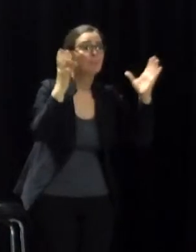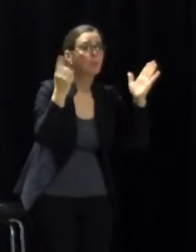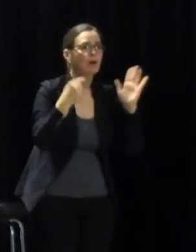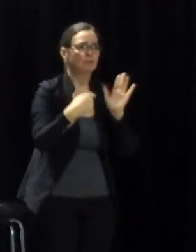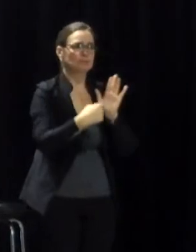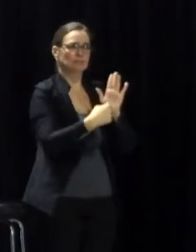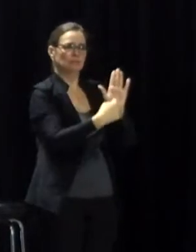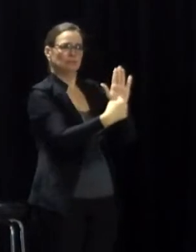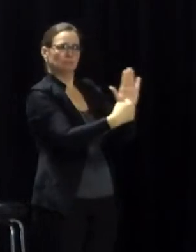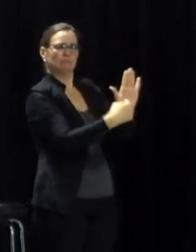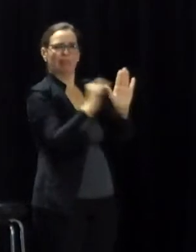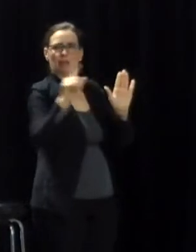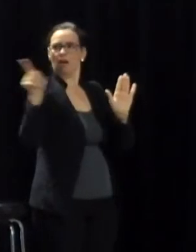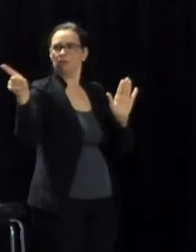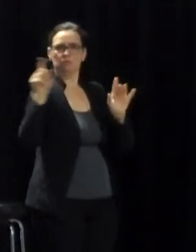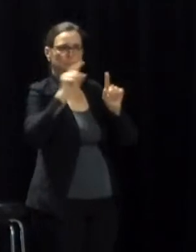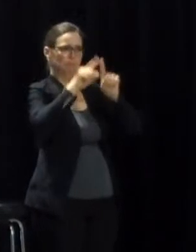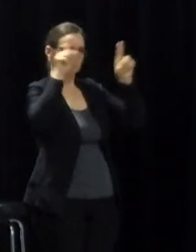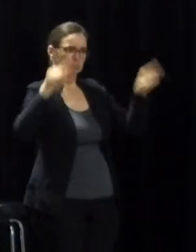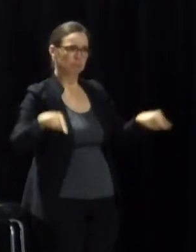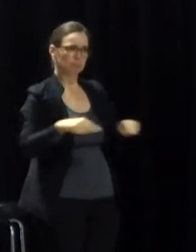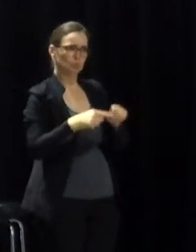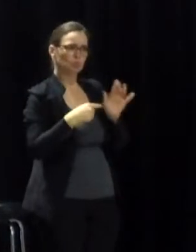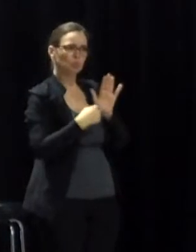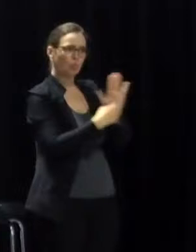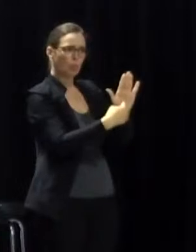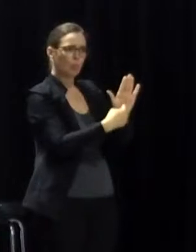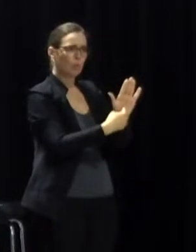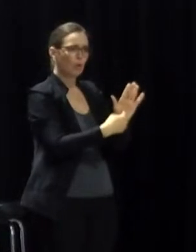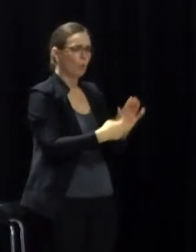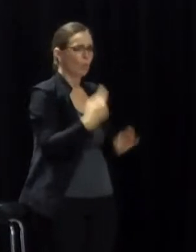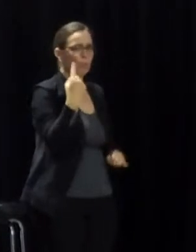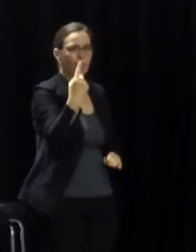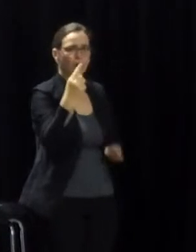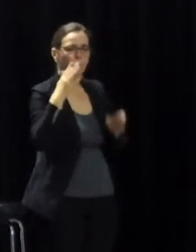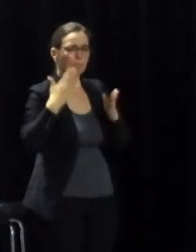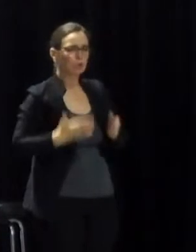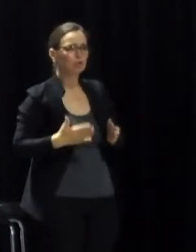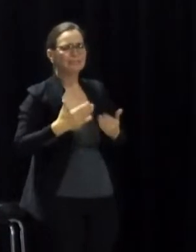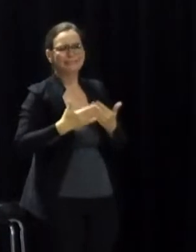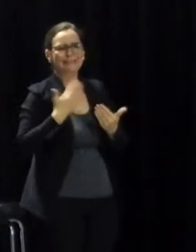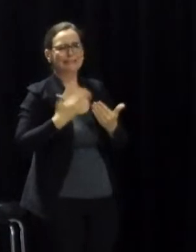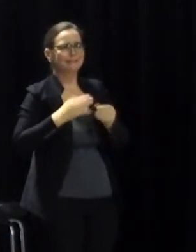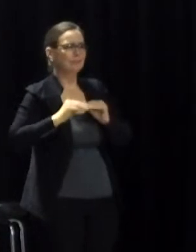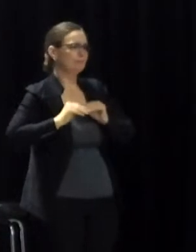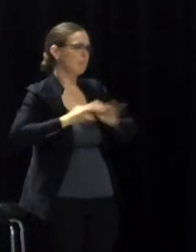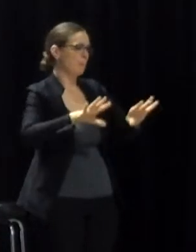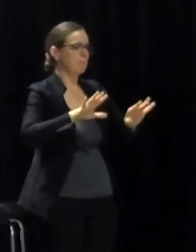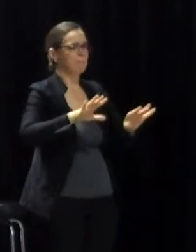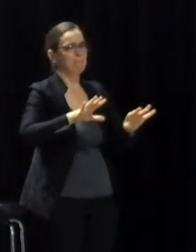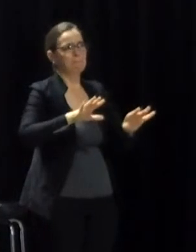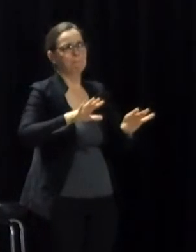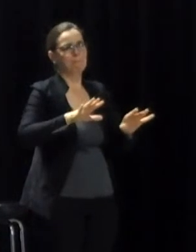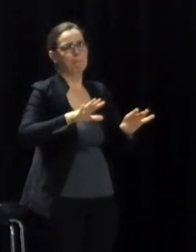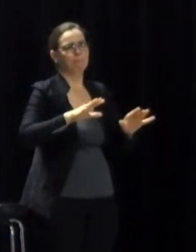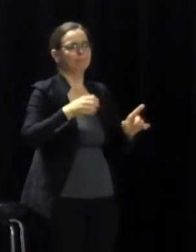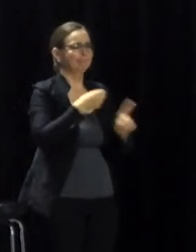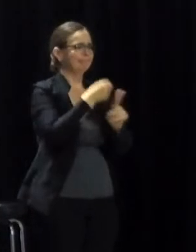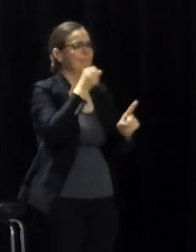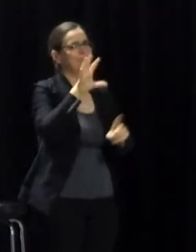there. So how do it's the decisions we all make as a community that will prevent it. And especially